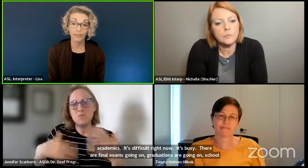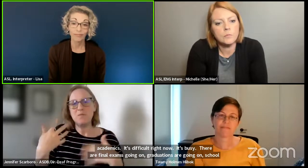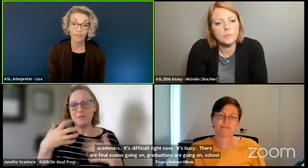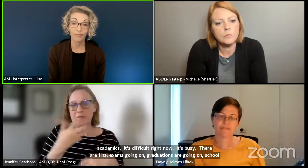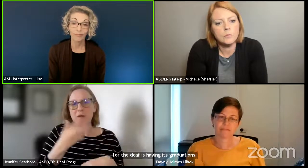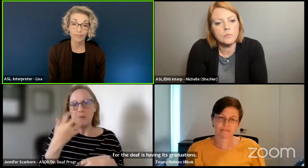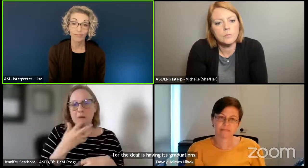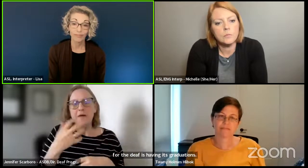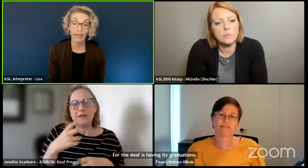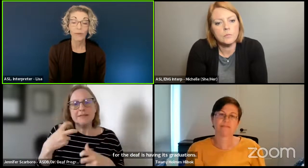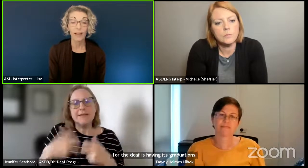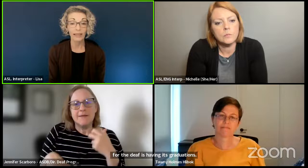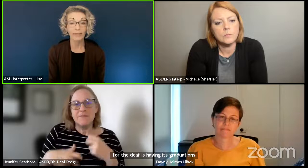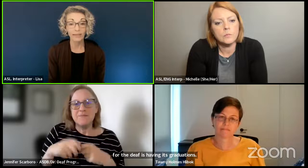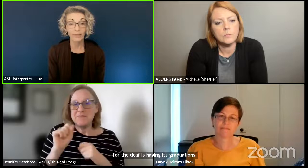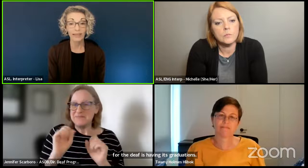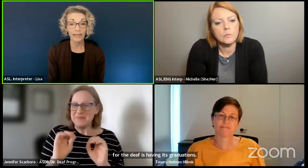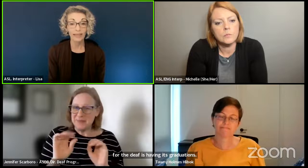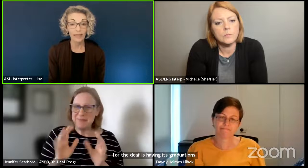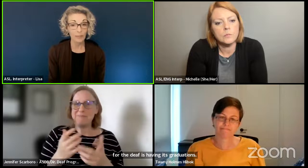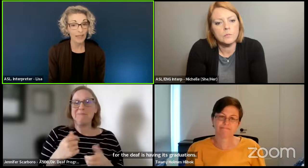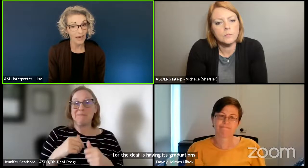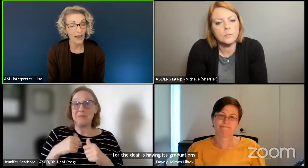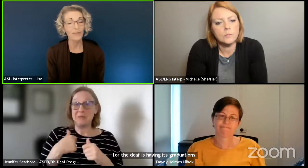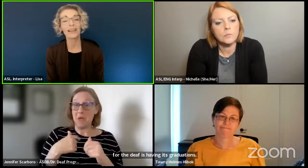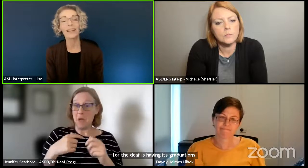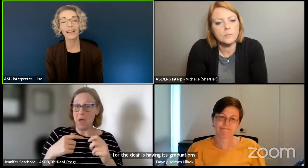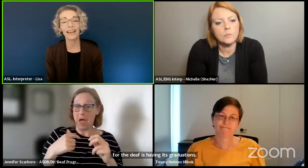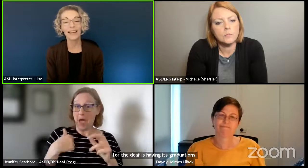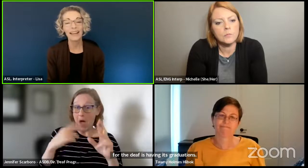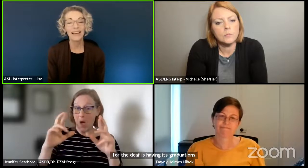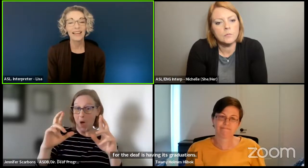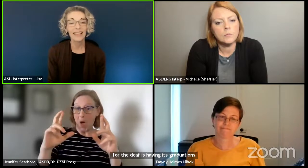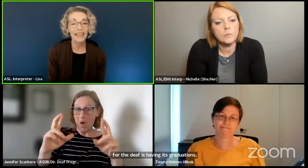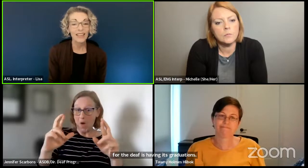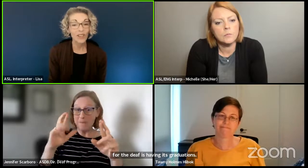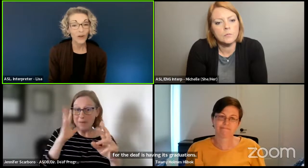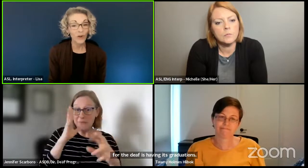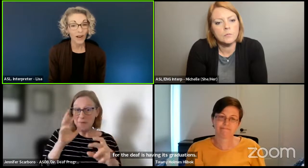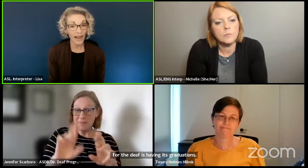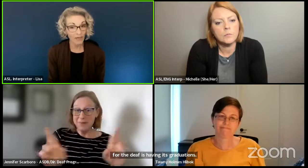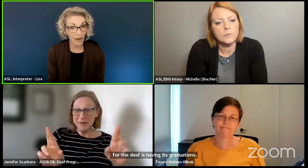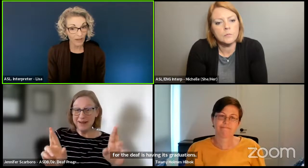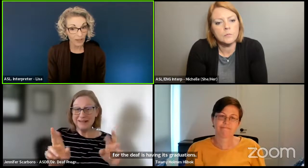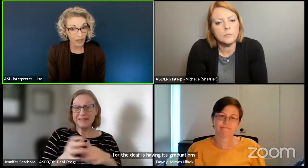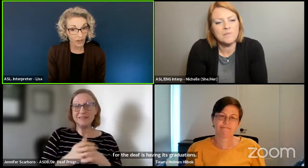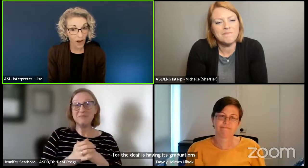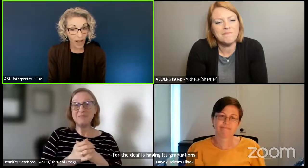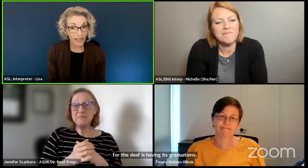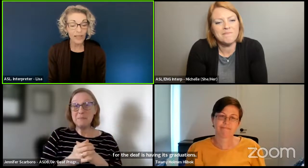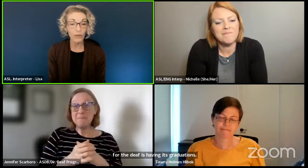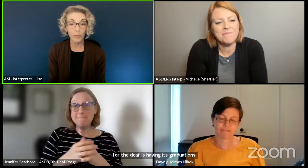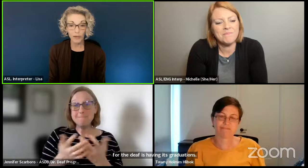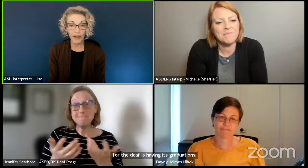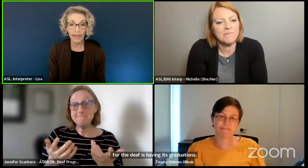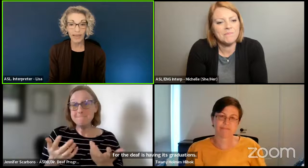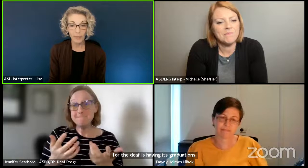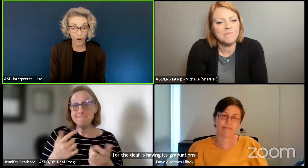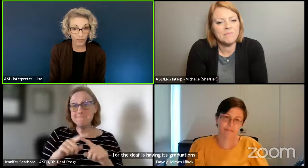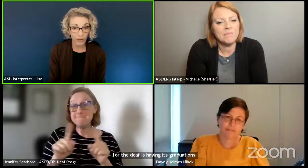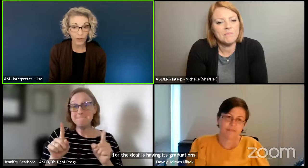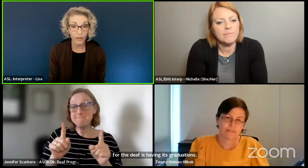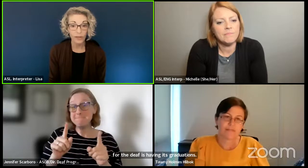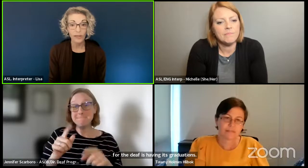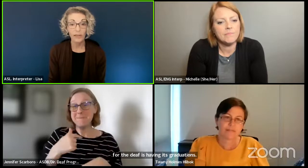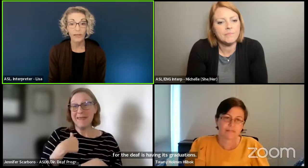so anyway, it's been tough. So I have my fingers crossed that we'll be ready.